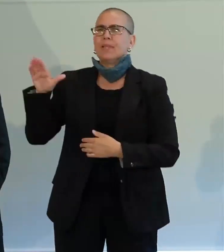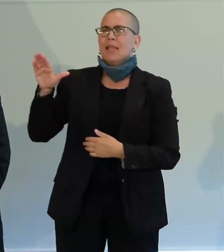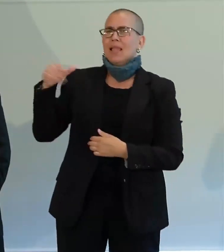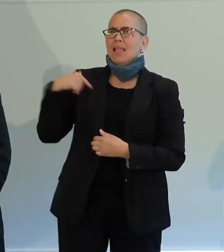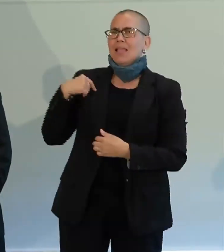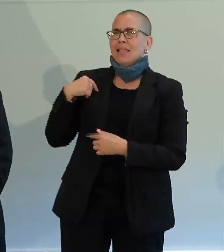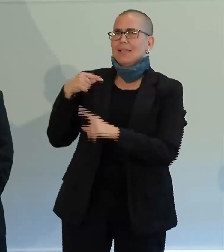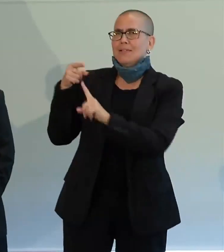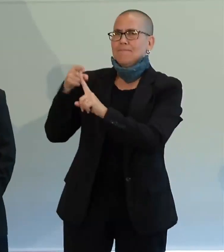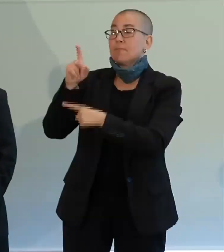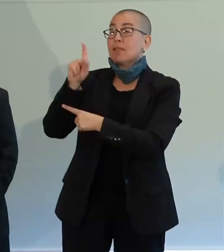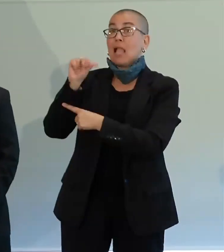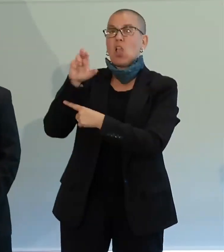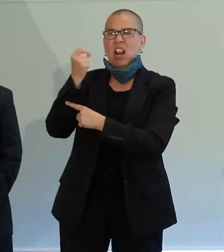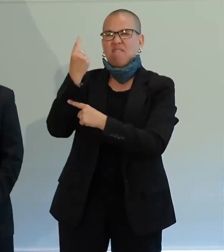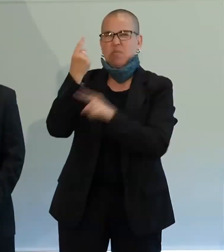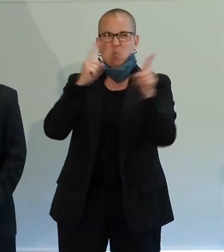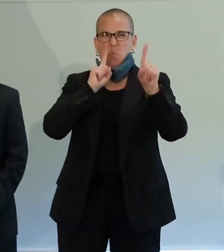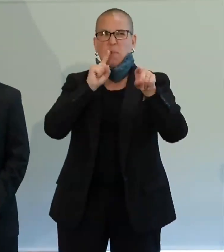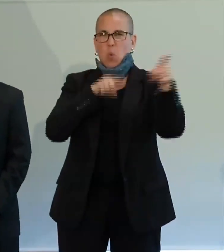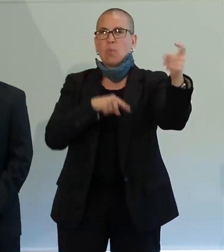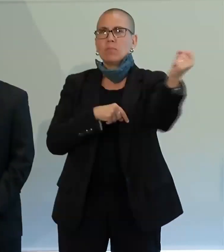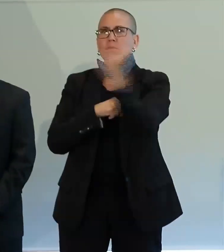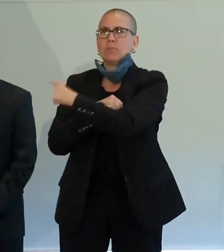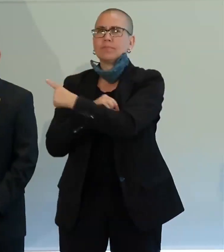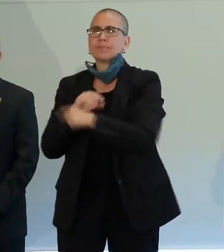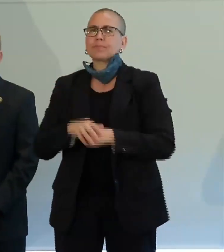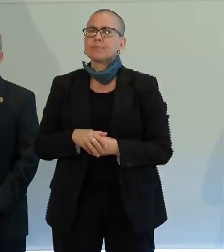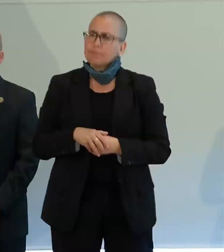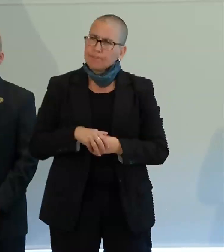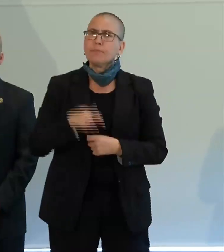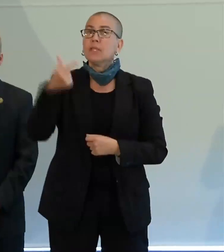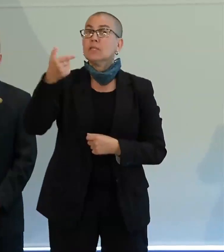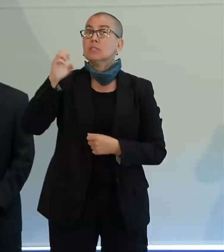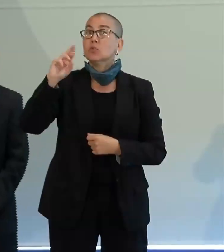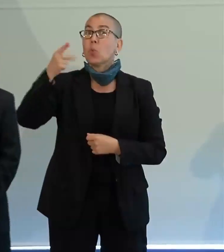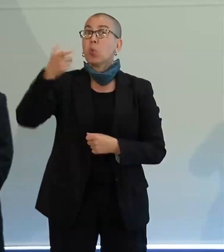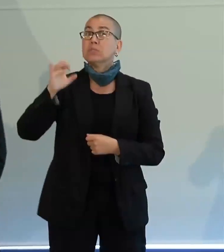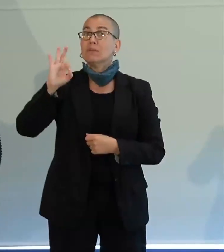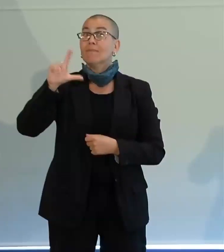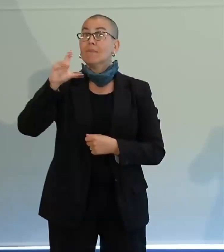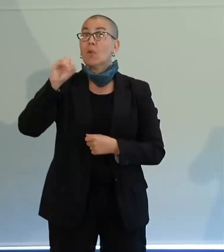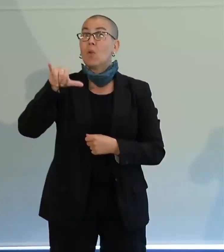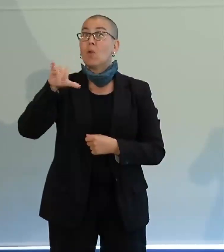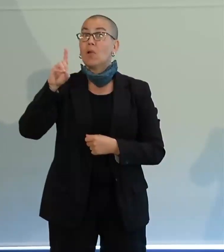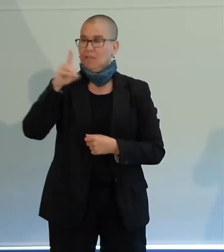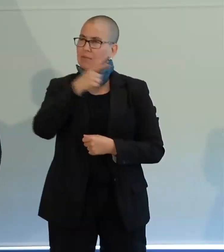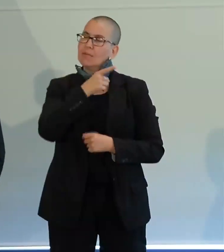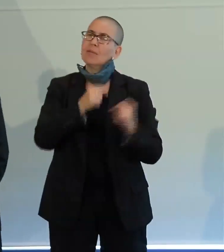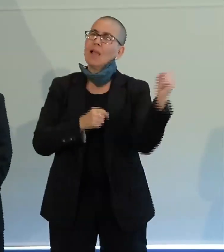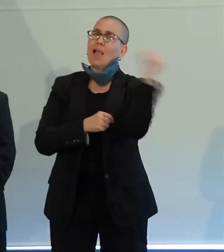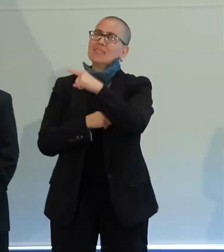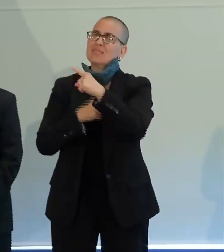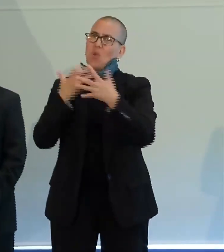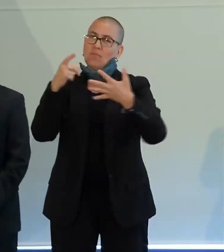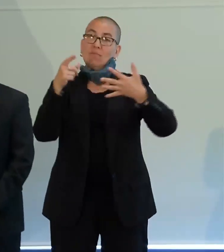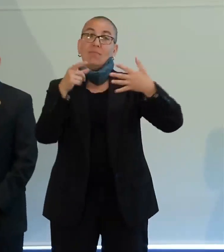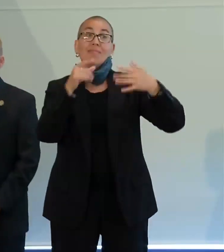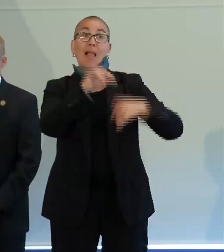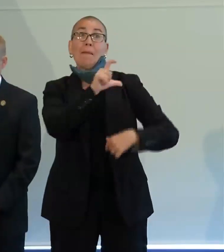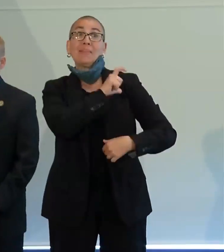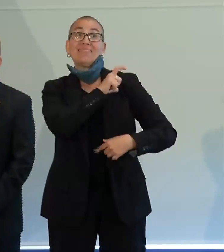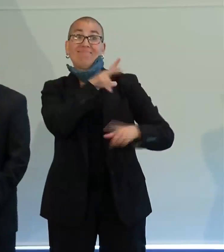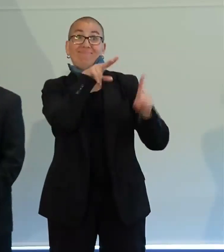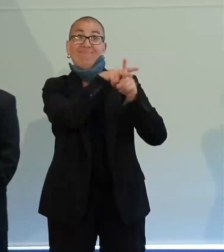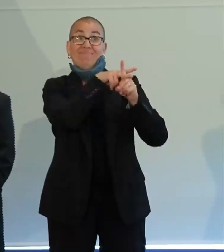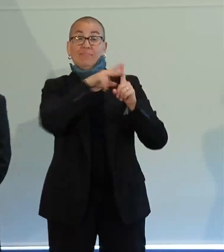The Floyd family had asked for a first-degree murder charge as well as their attorney. You decided to charge second-degree unintentional